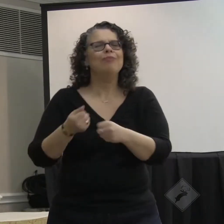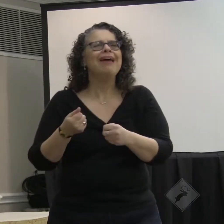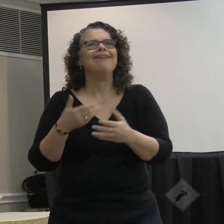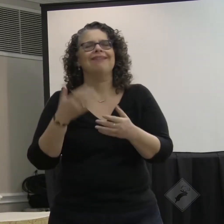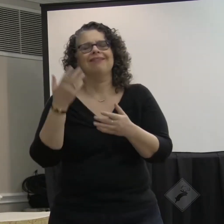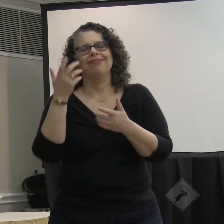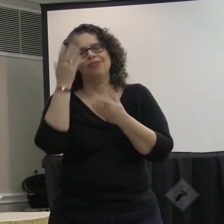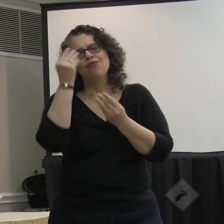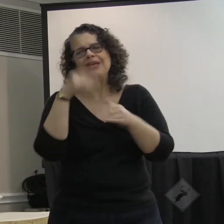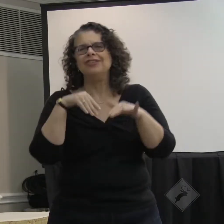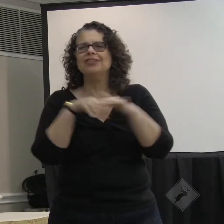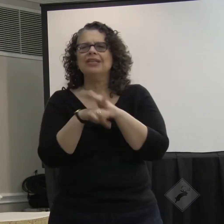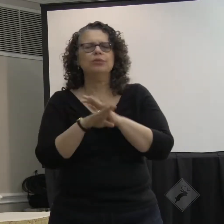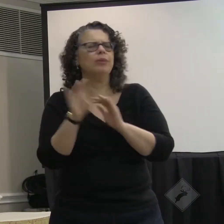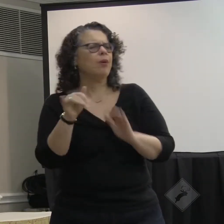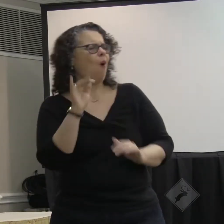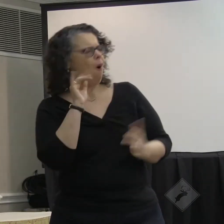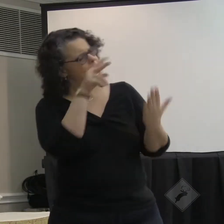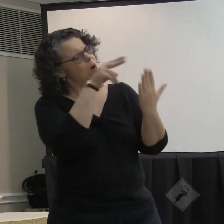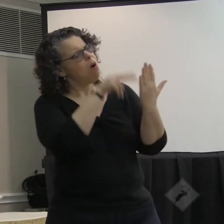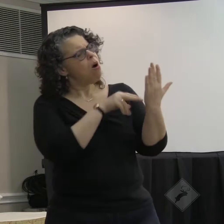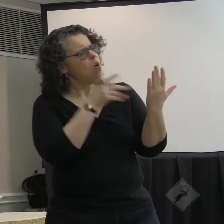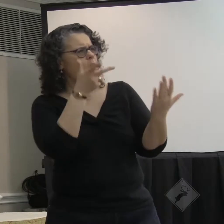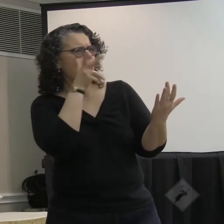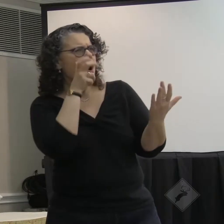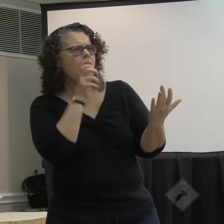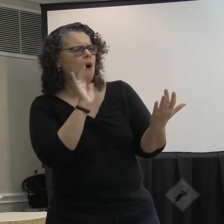can find some way that they relate to it.